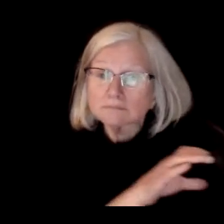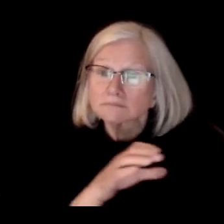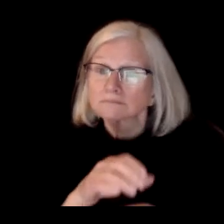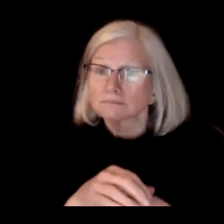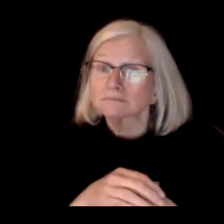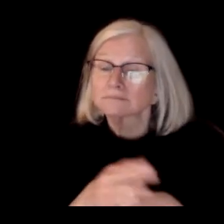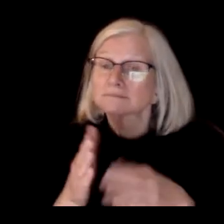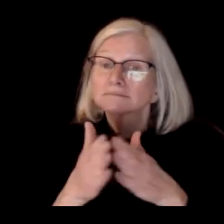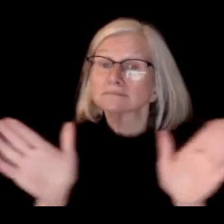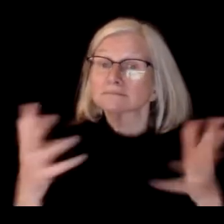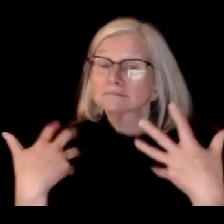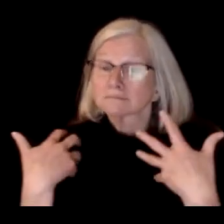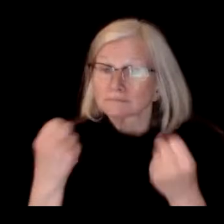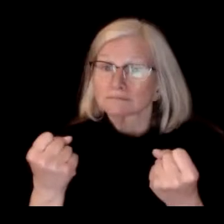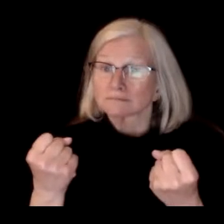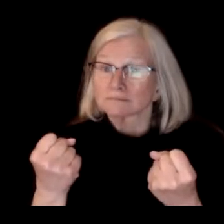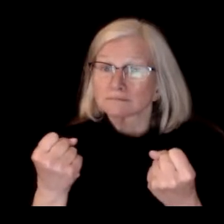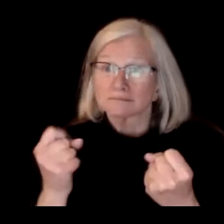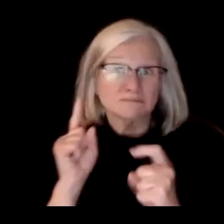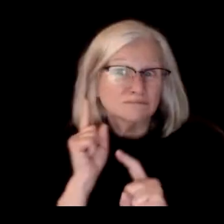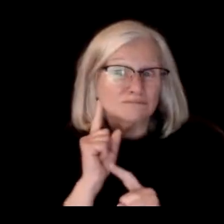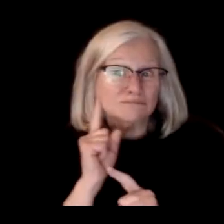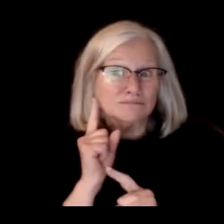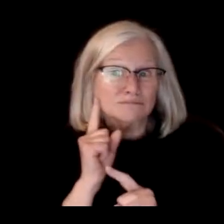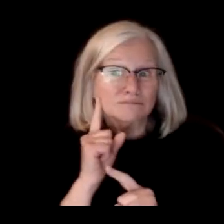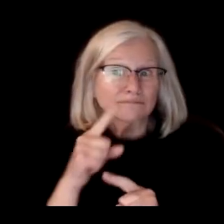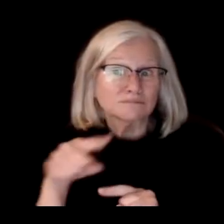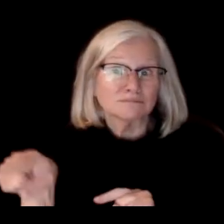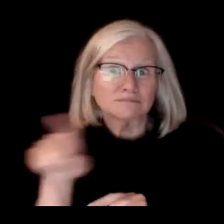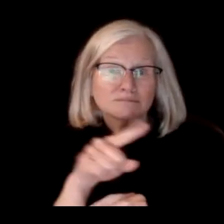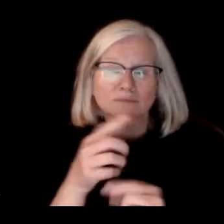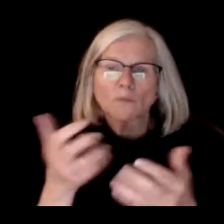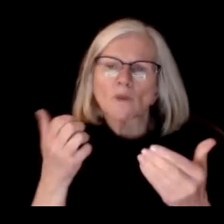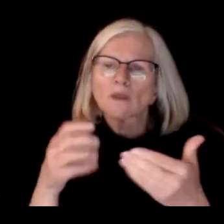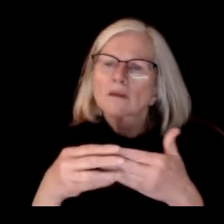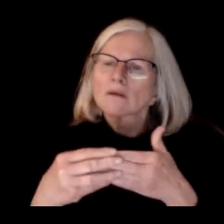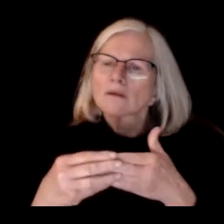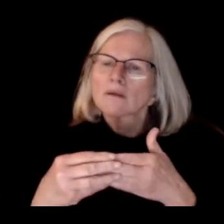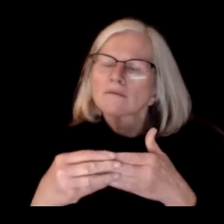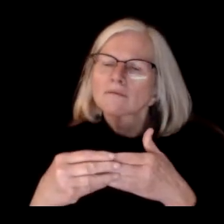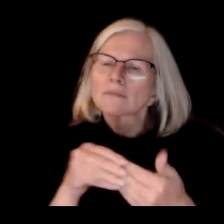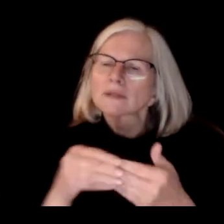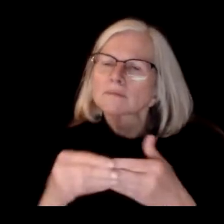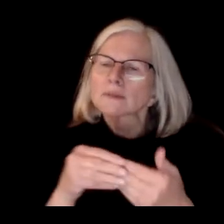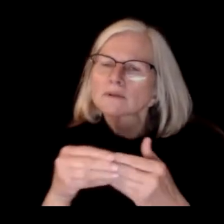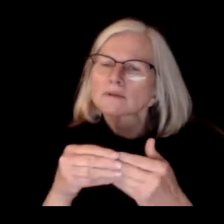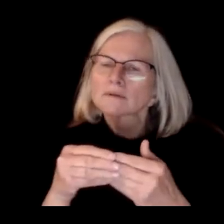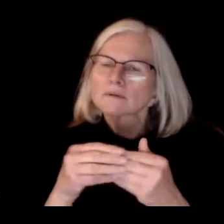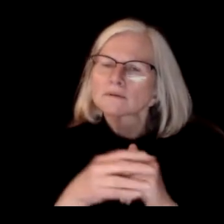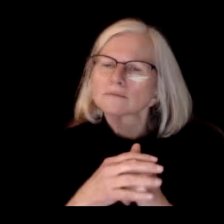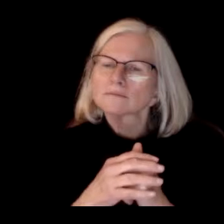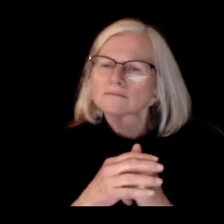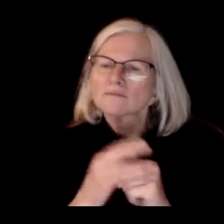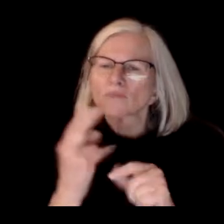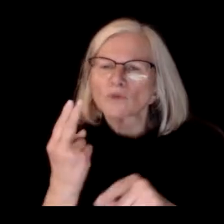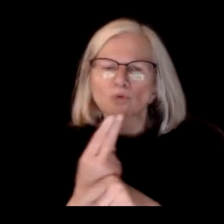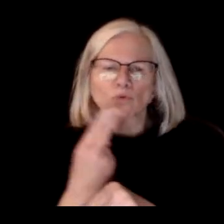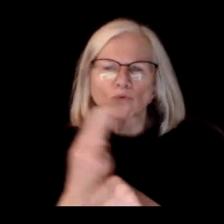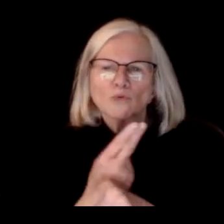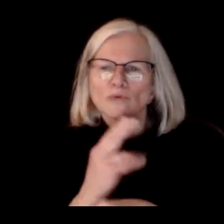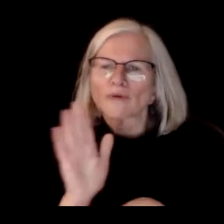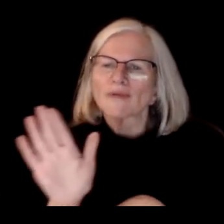vaccine rollout, they would like the flexibility to use any additional doses they have on